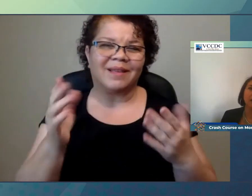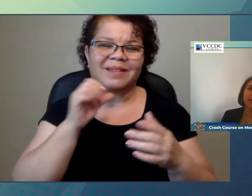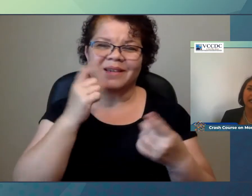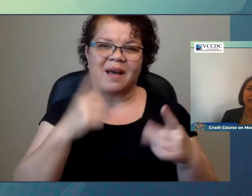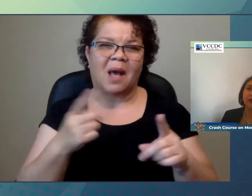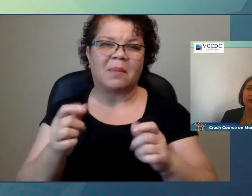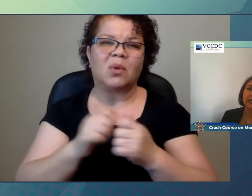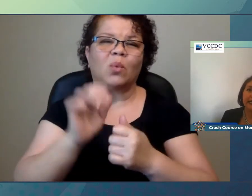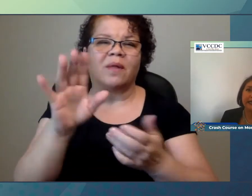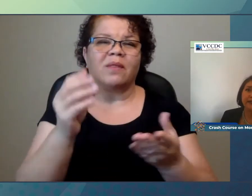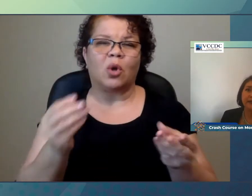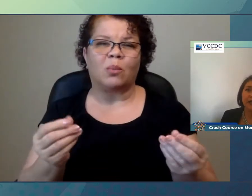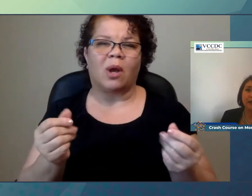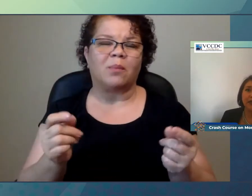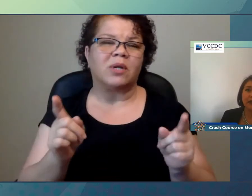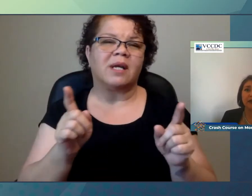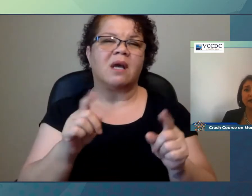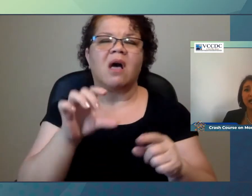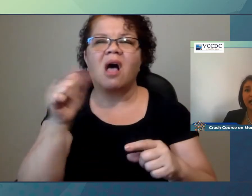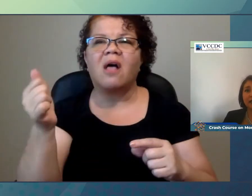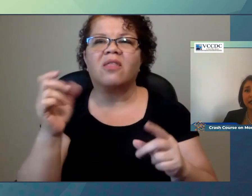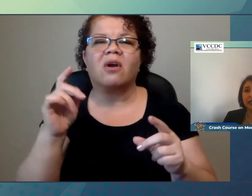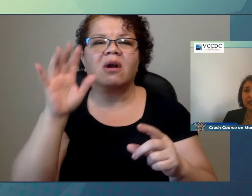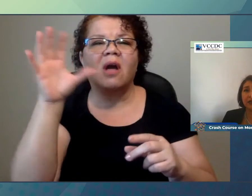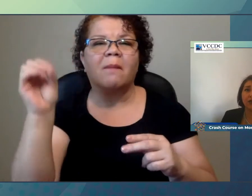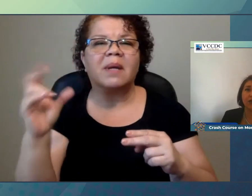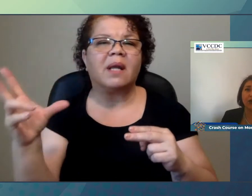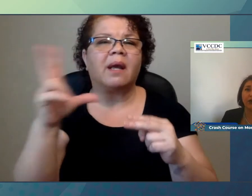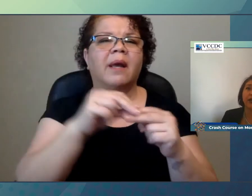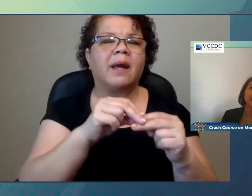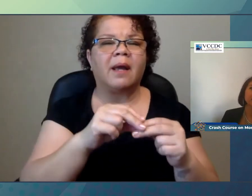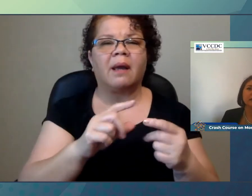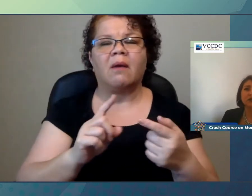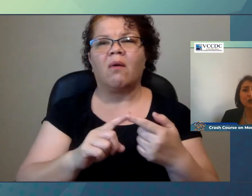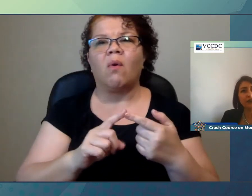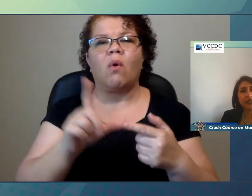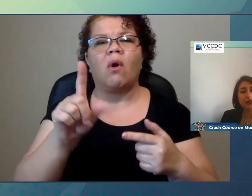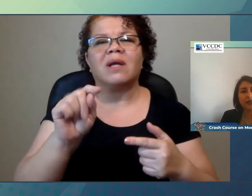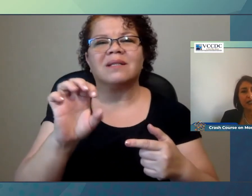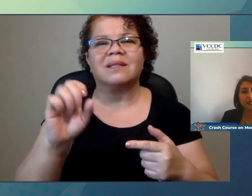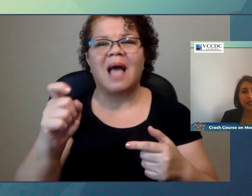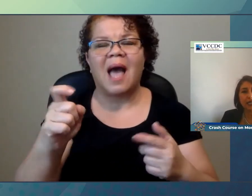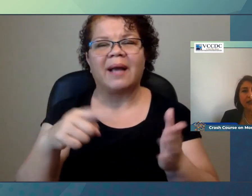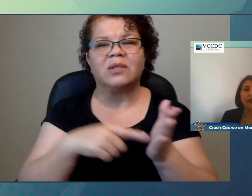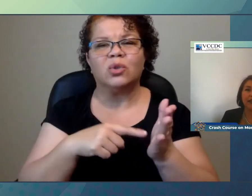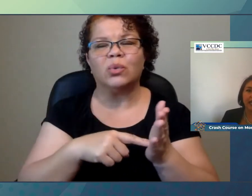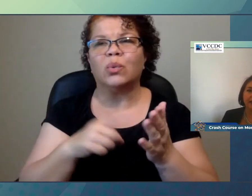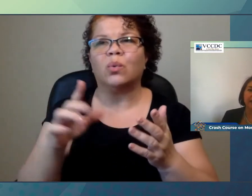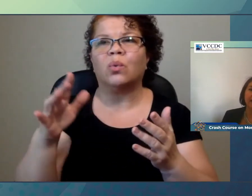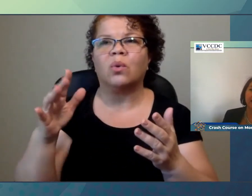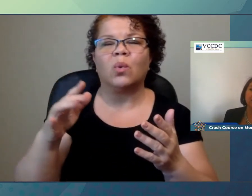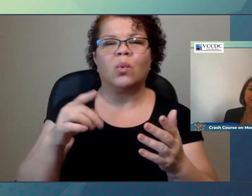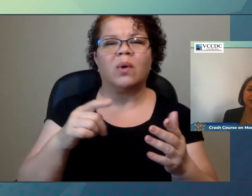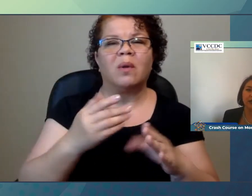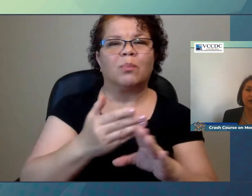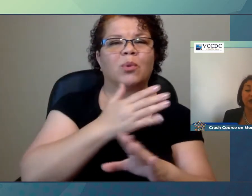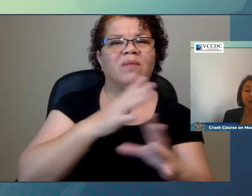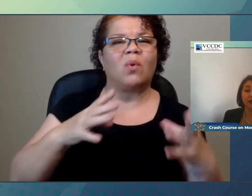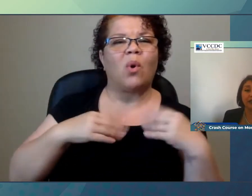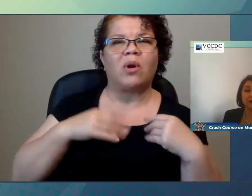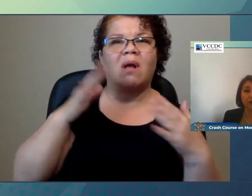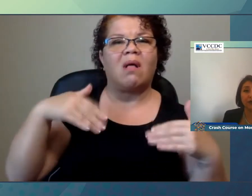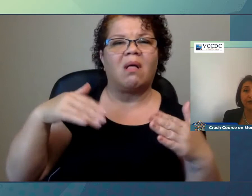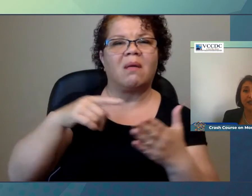property, like any other liens, maybe a tax lien or some sort of lien with the city. Again, that's what a